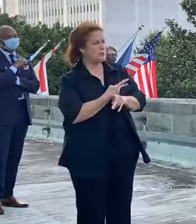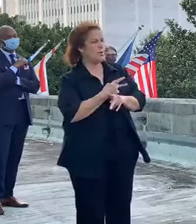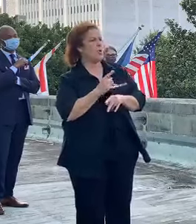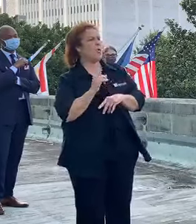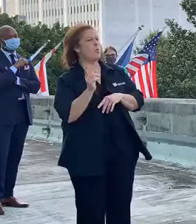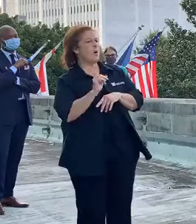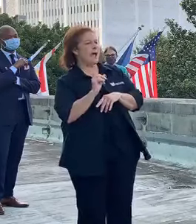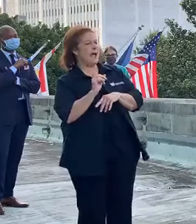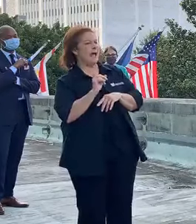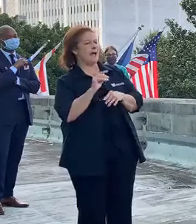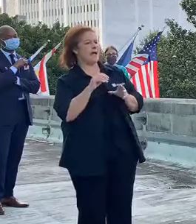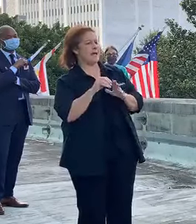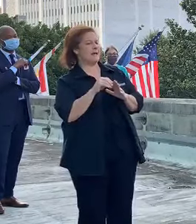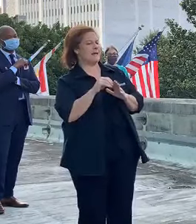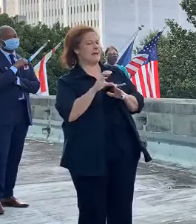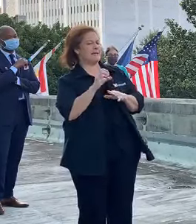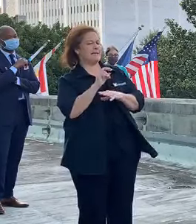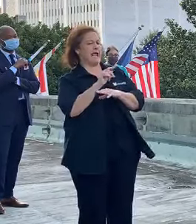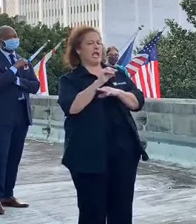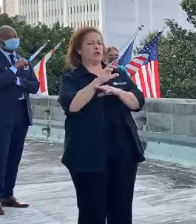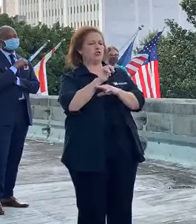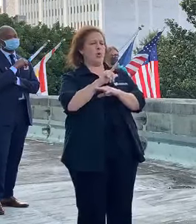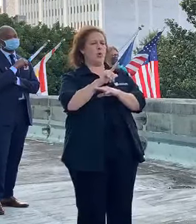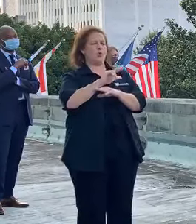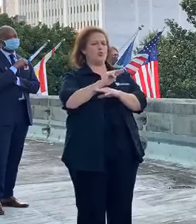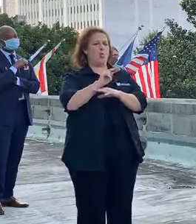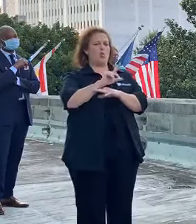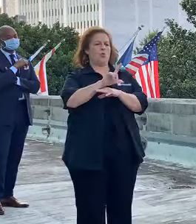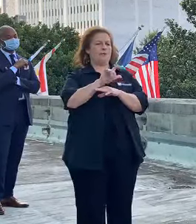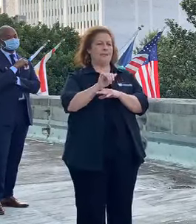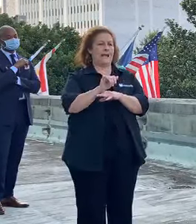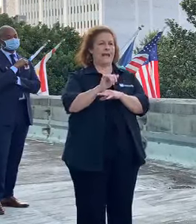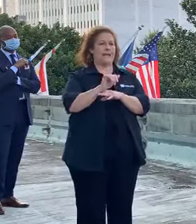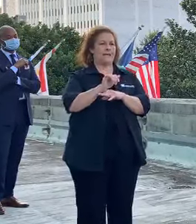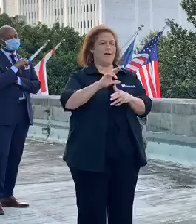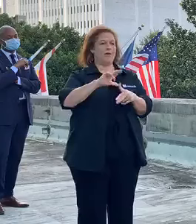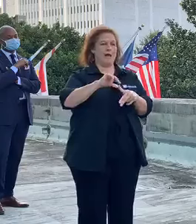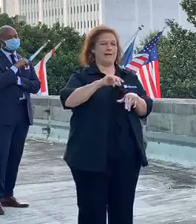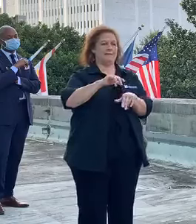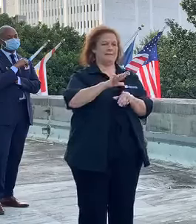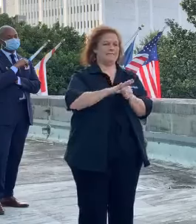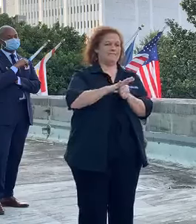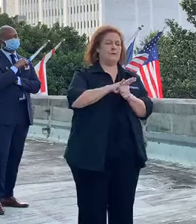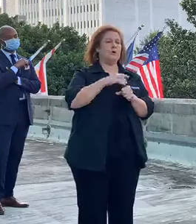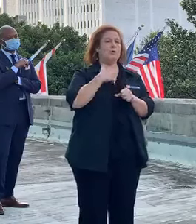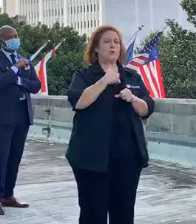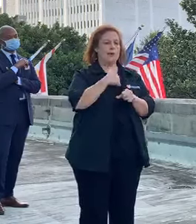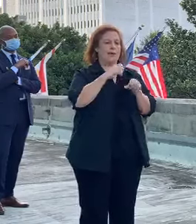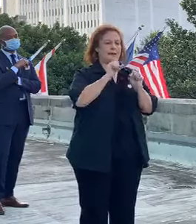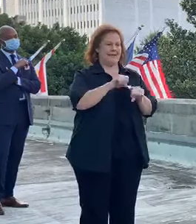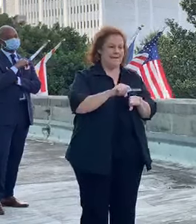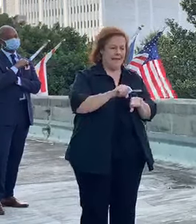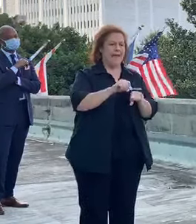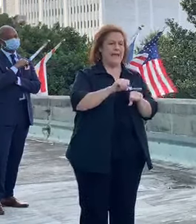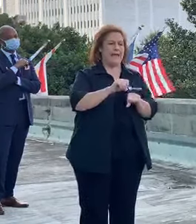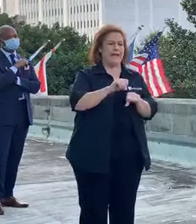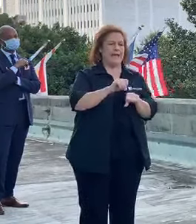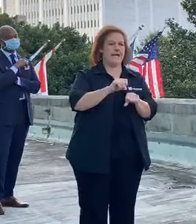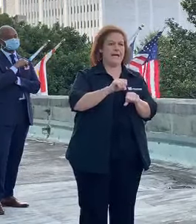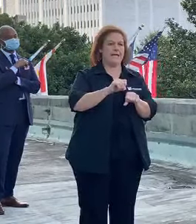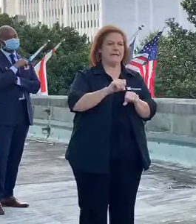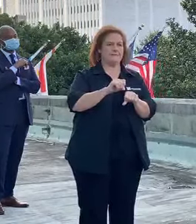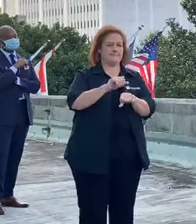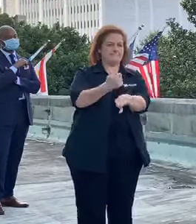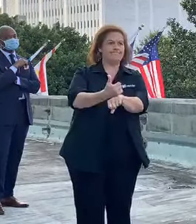in central and north Louisiana out of the hurricane zone so that we can adequately shelter people with social distancing. It can be